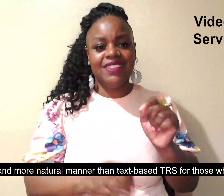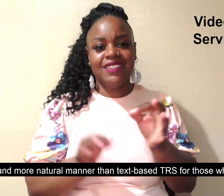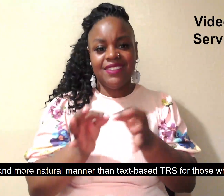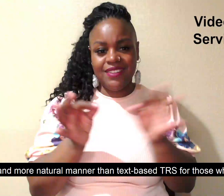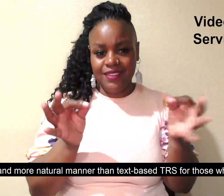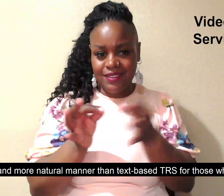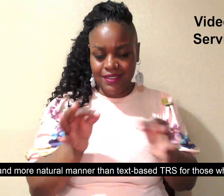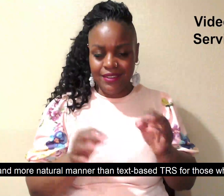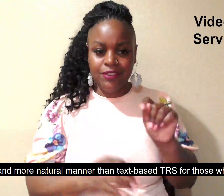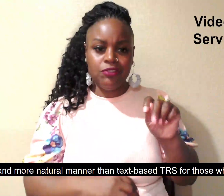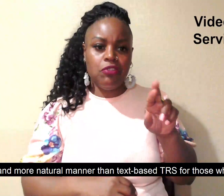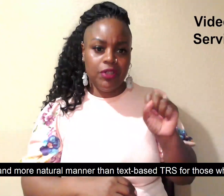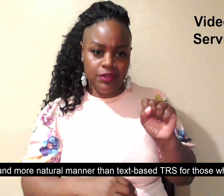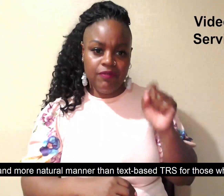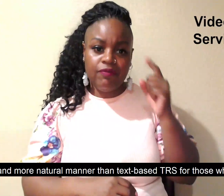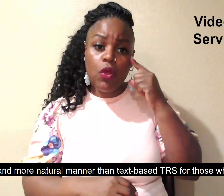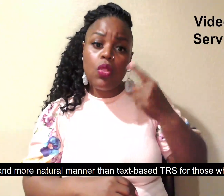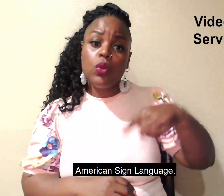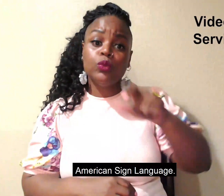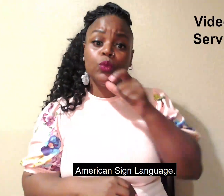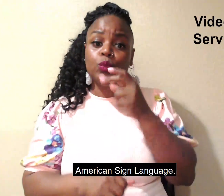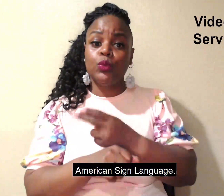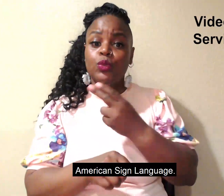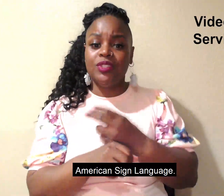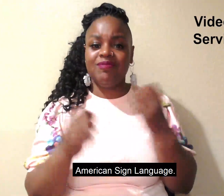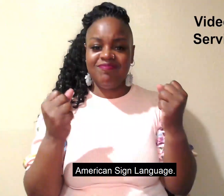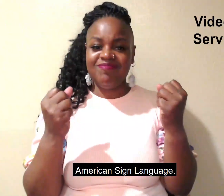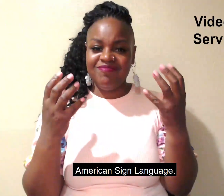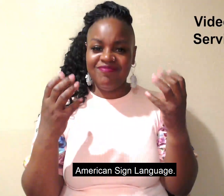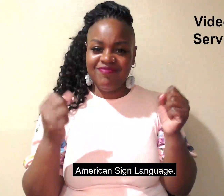text-based TRS for those who use American Sign Language.